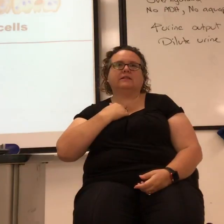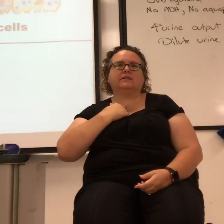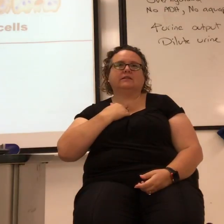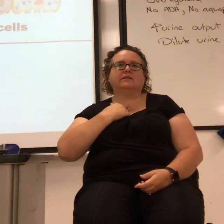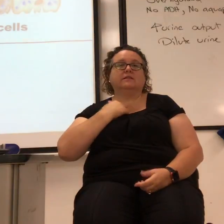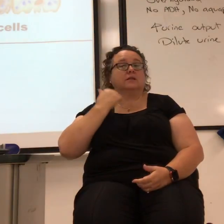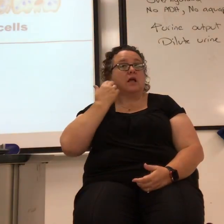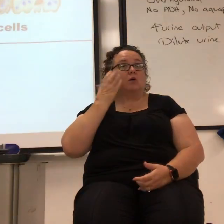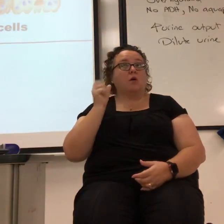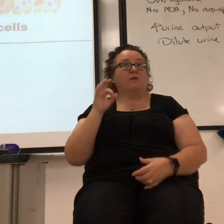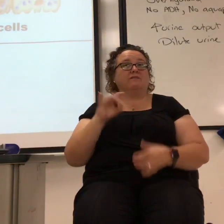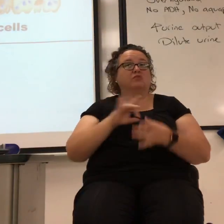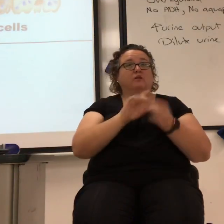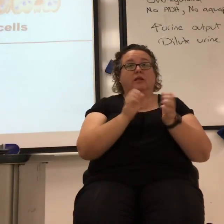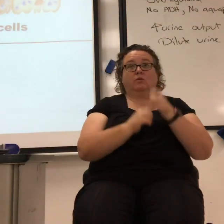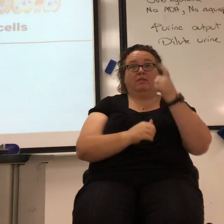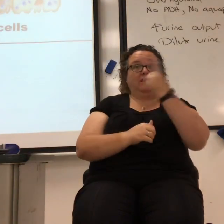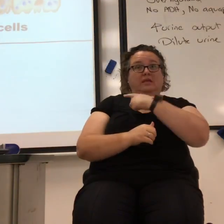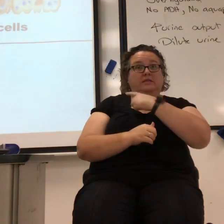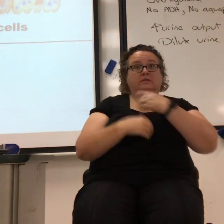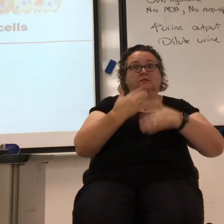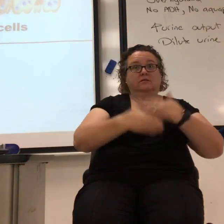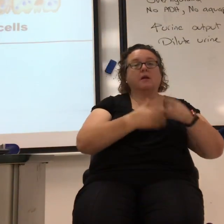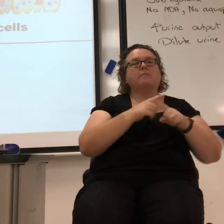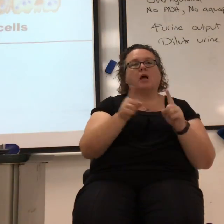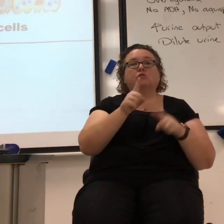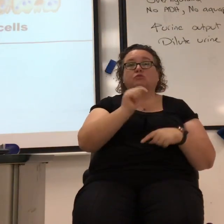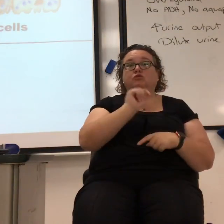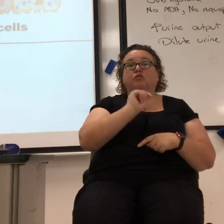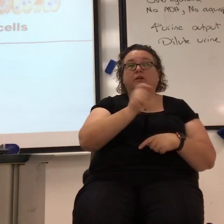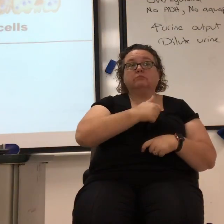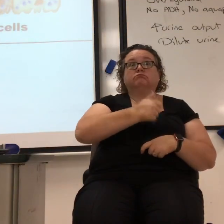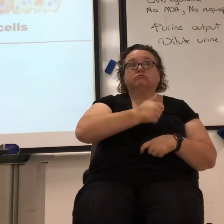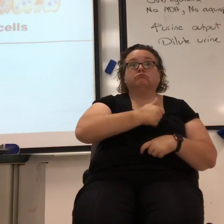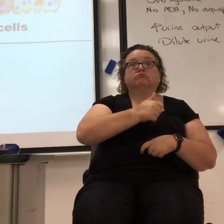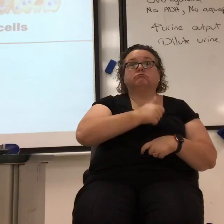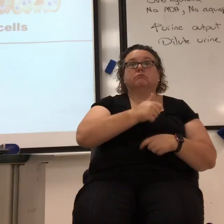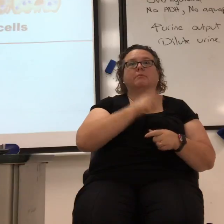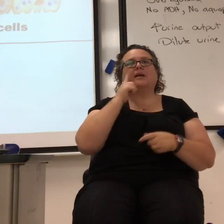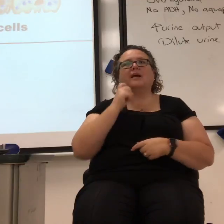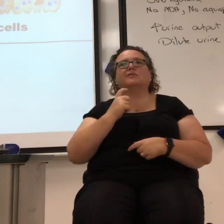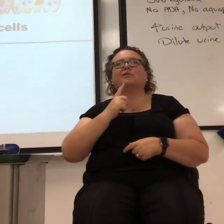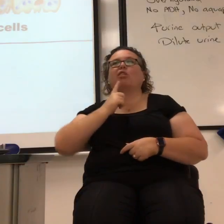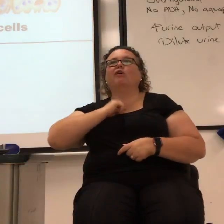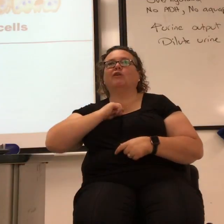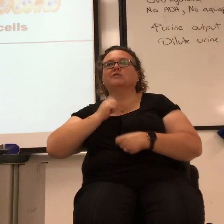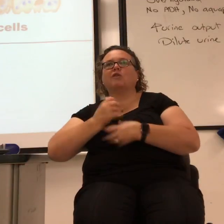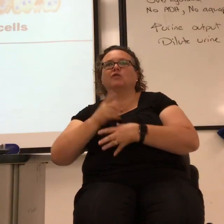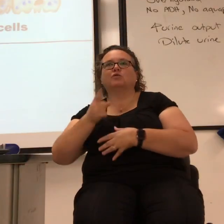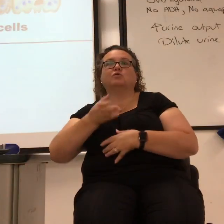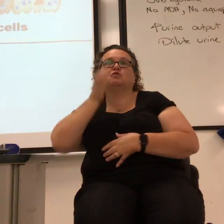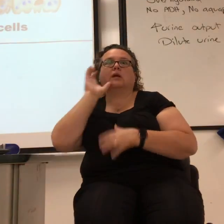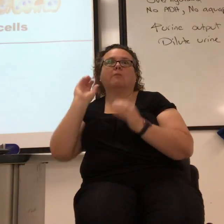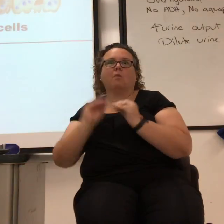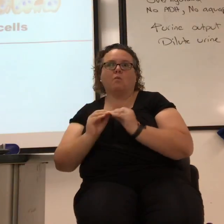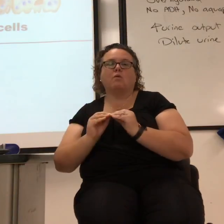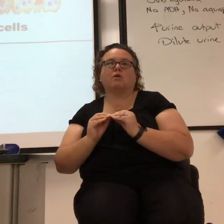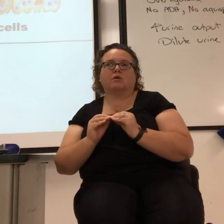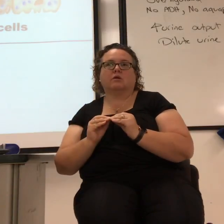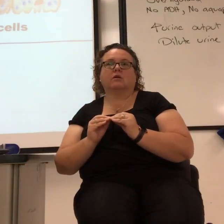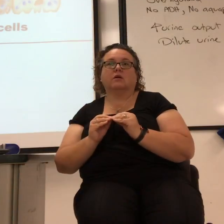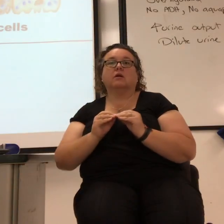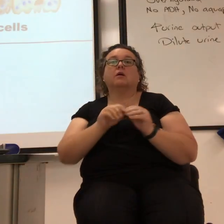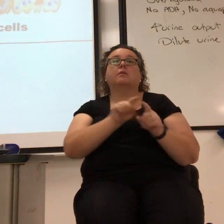I don't know if that has to do with this, but you urinate a lot because the thirst makes you drink more. And then